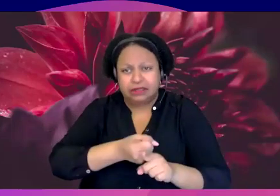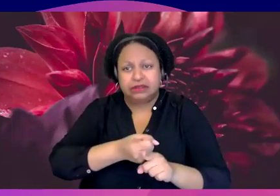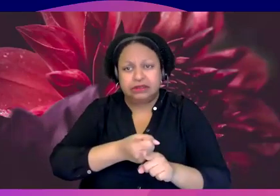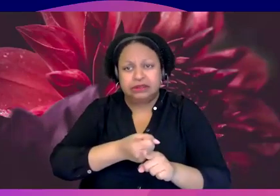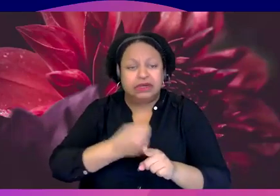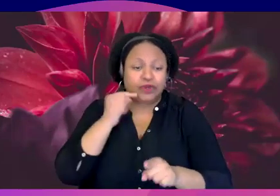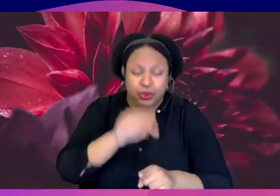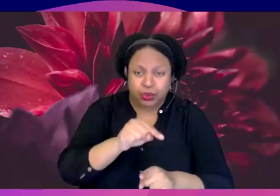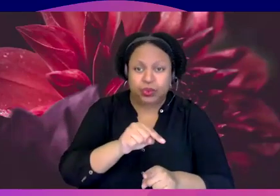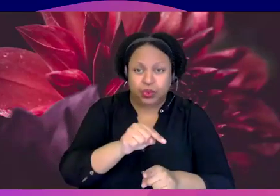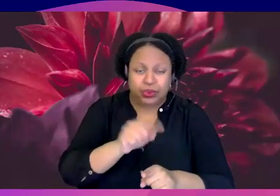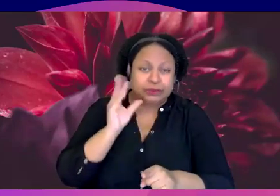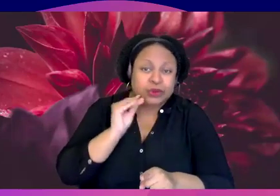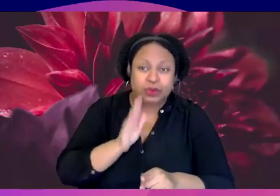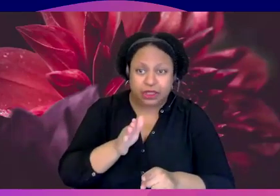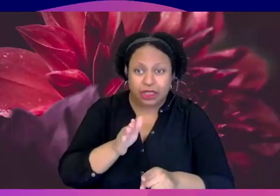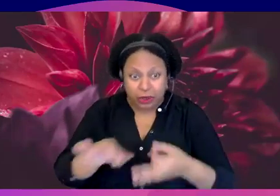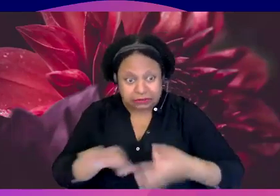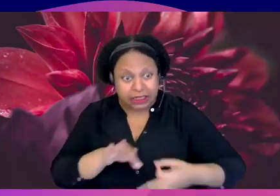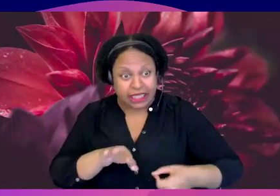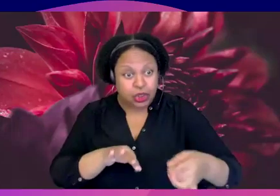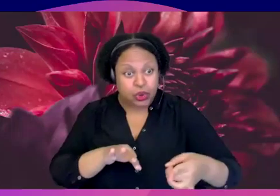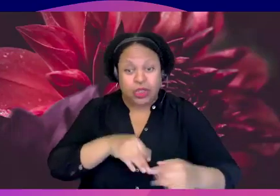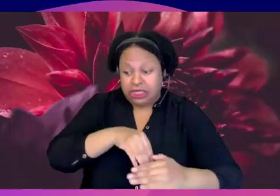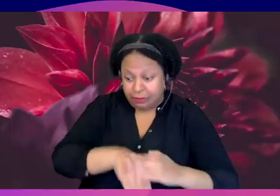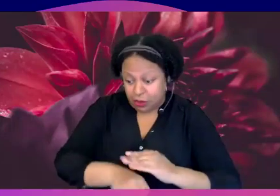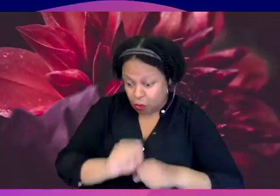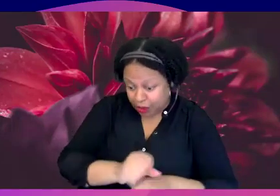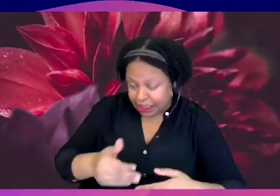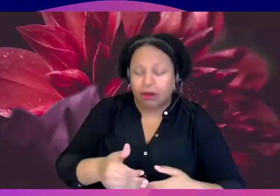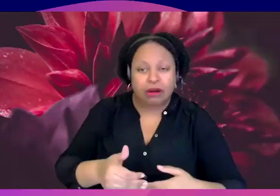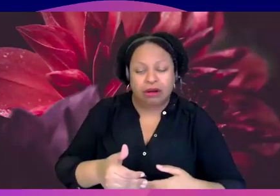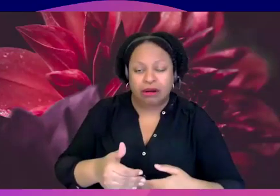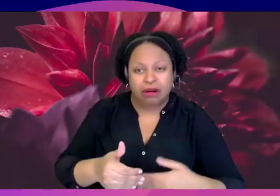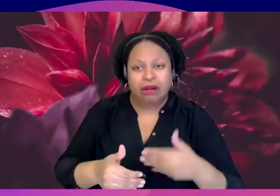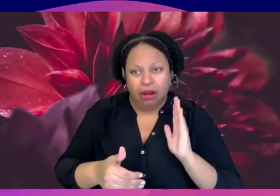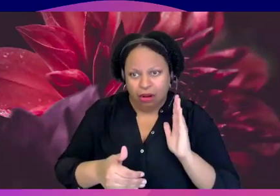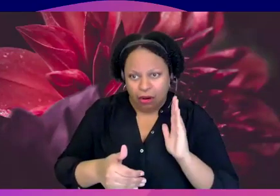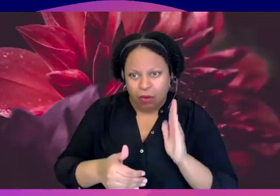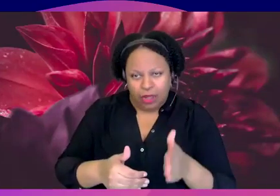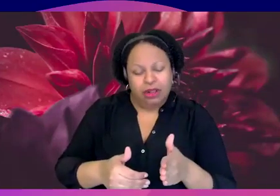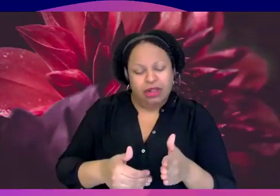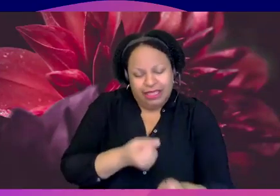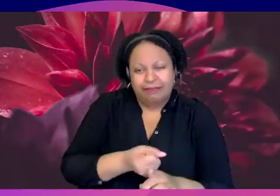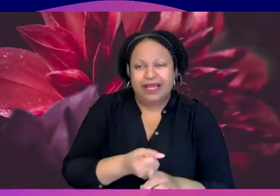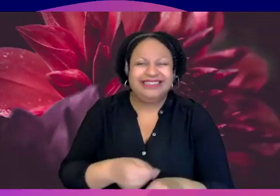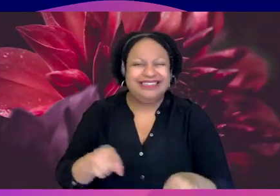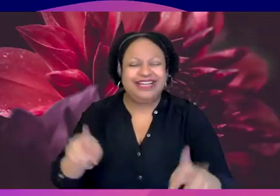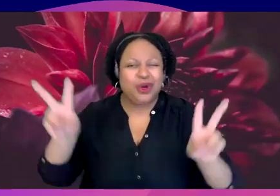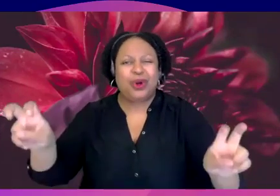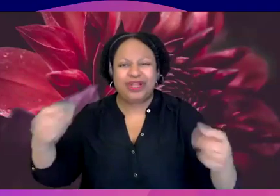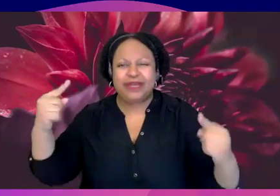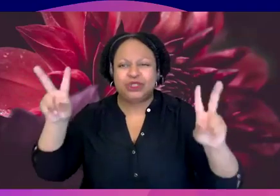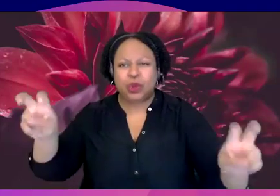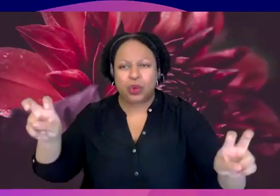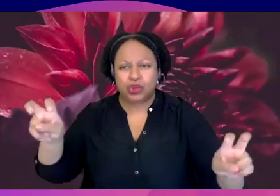want to talk about the fact that you are going to be impacted by this work. I think the quote is, "You cannot walk through water without getting wet." So you